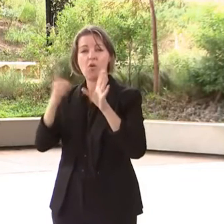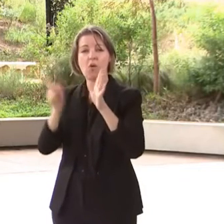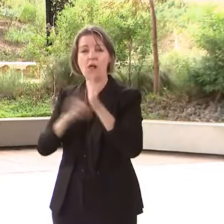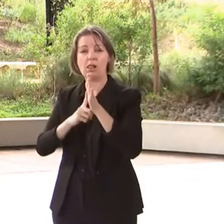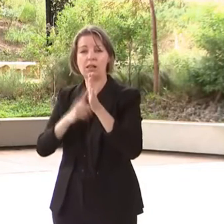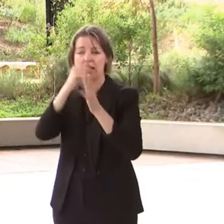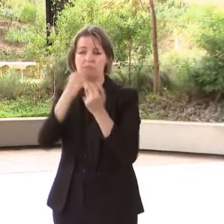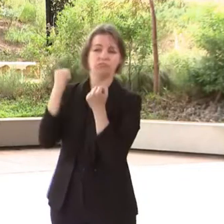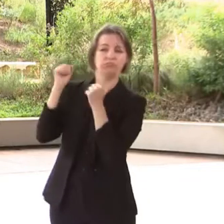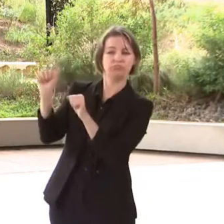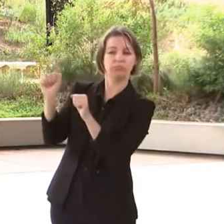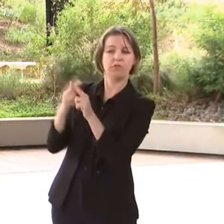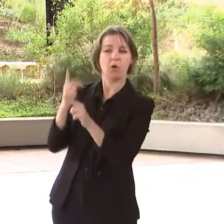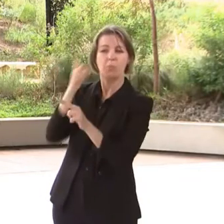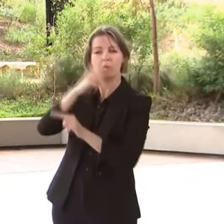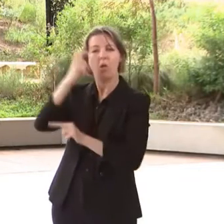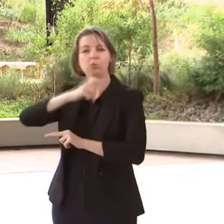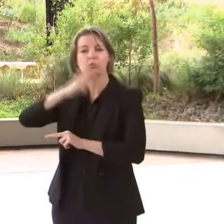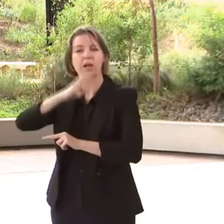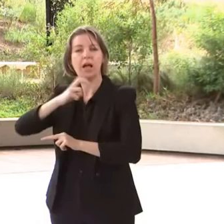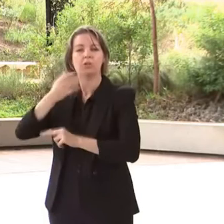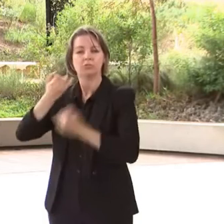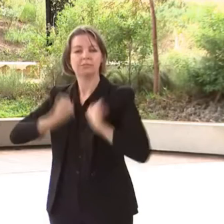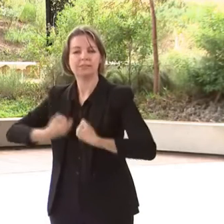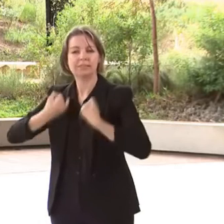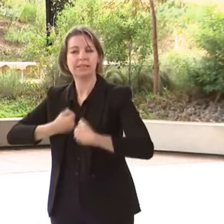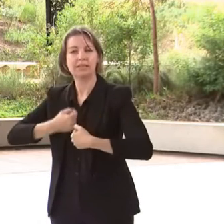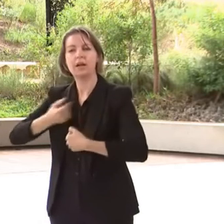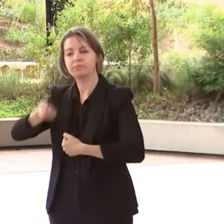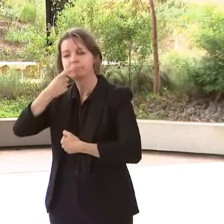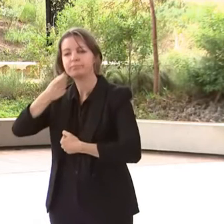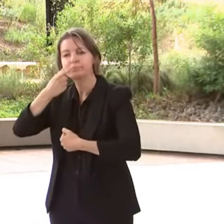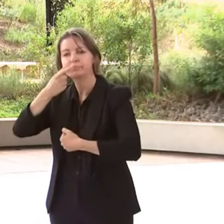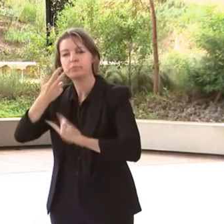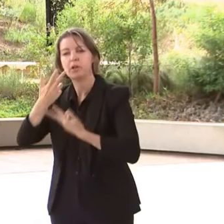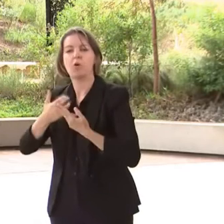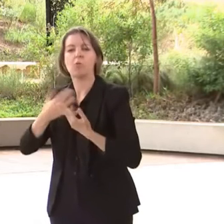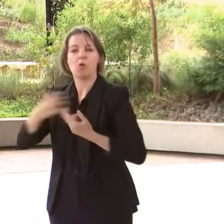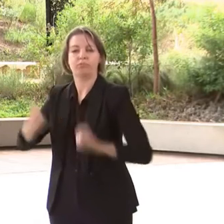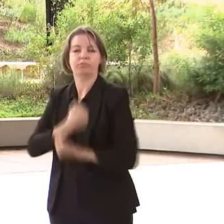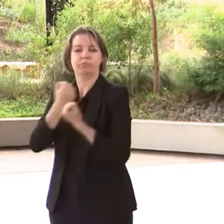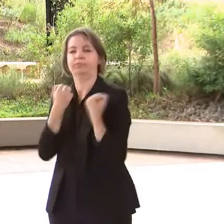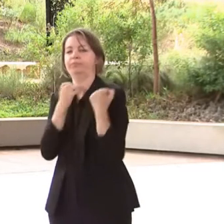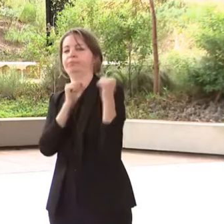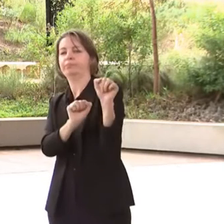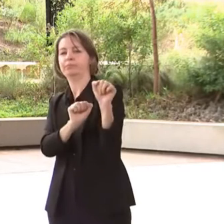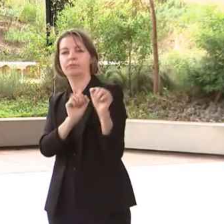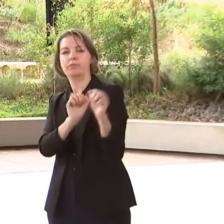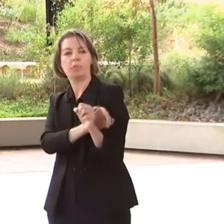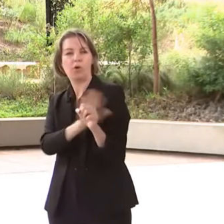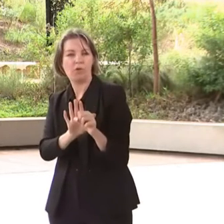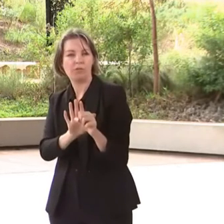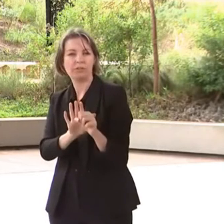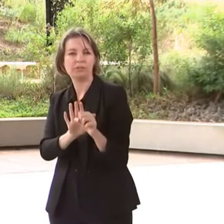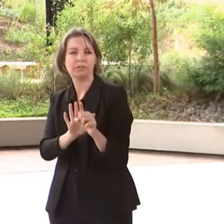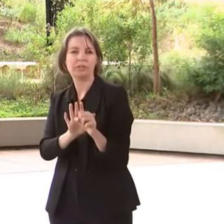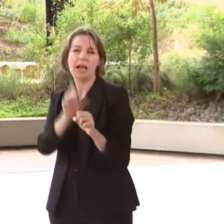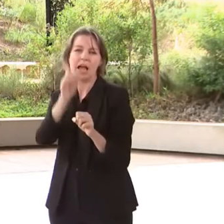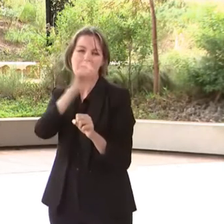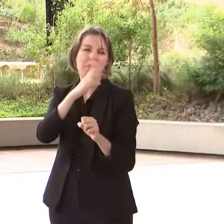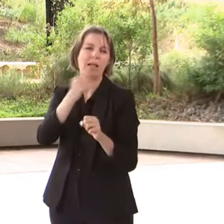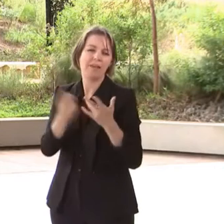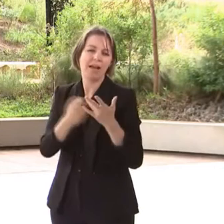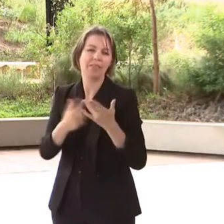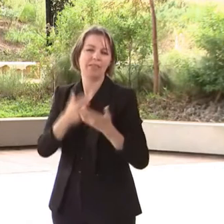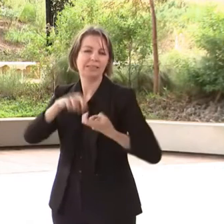of severe disease. And then I've indicated obviously those chronic health conditions, particularly affecting the heart, lung, liver, kidneys, obviously